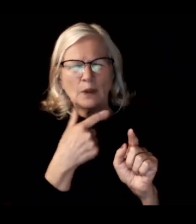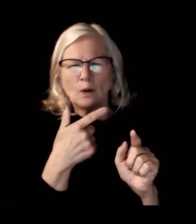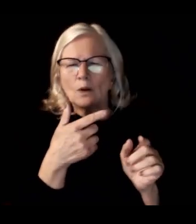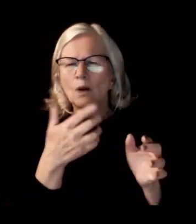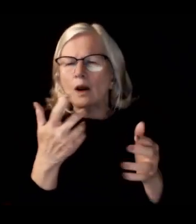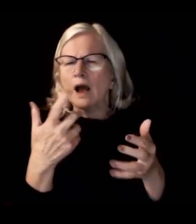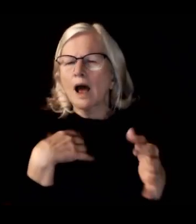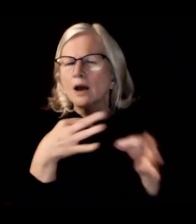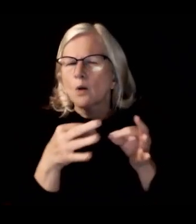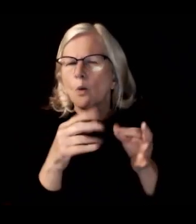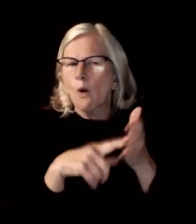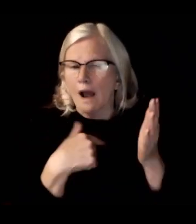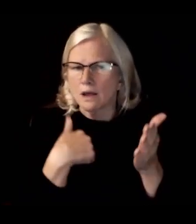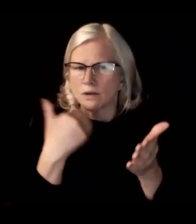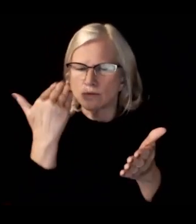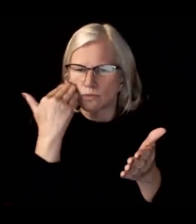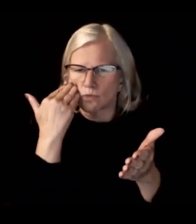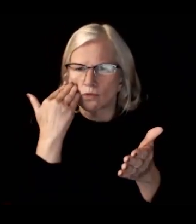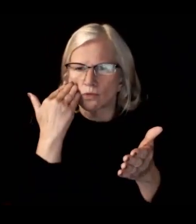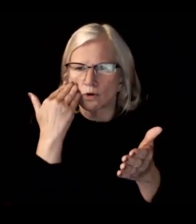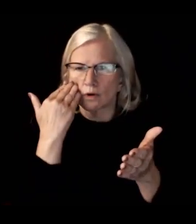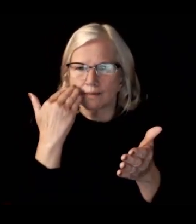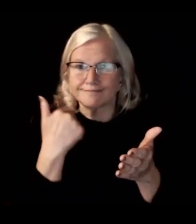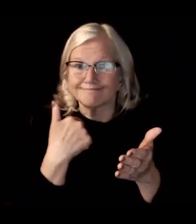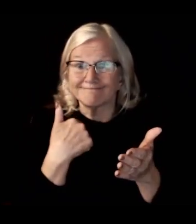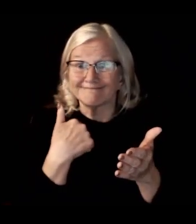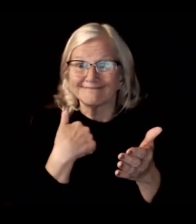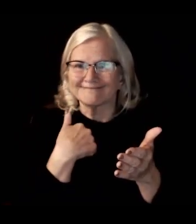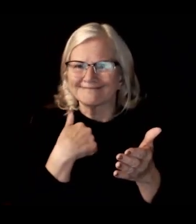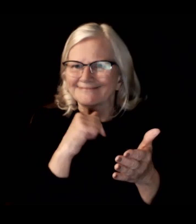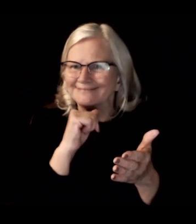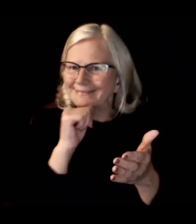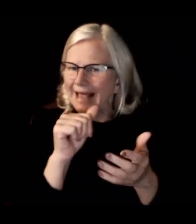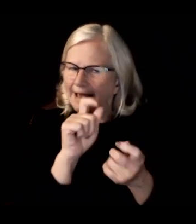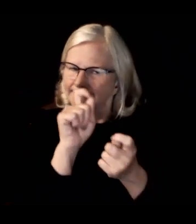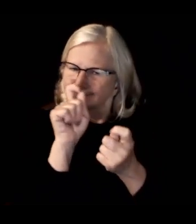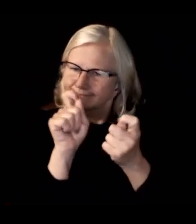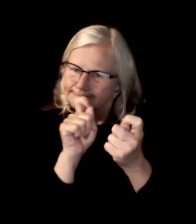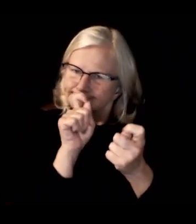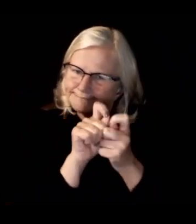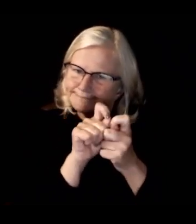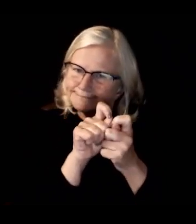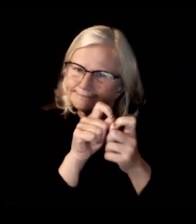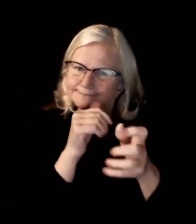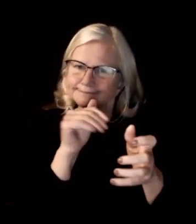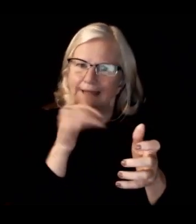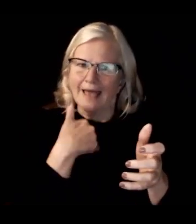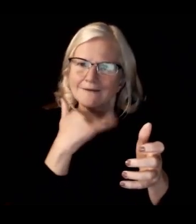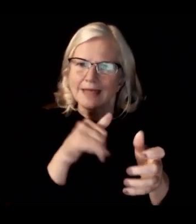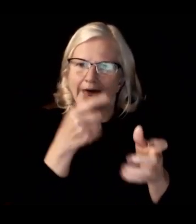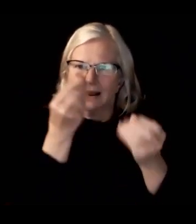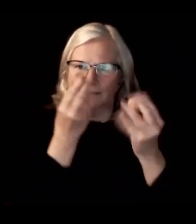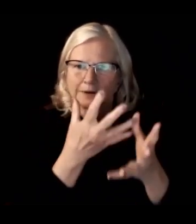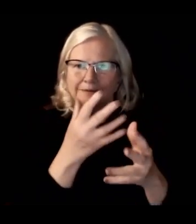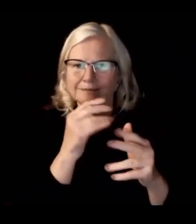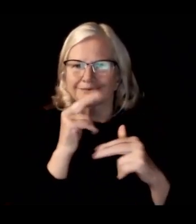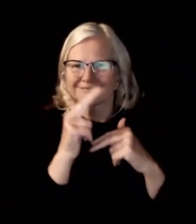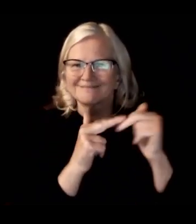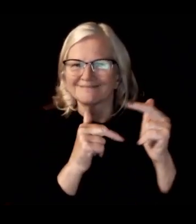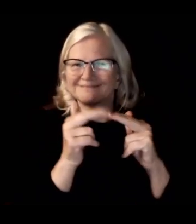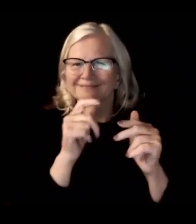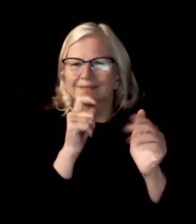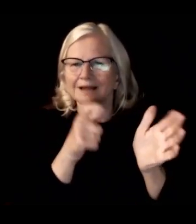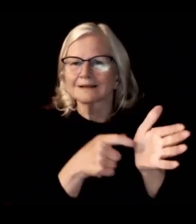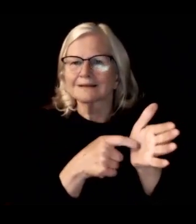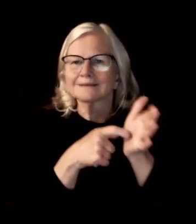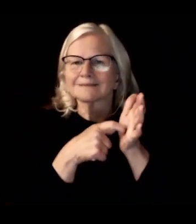have that exact information because the facilities don't need to provide us with them moving to or